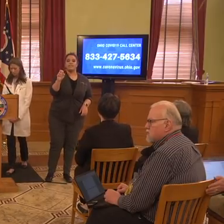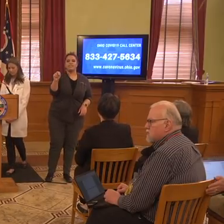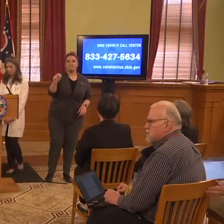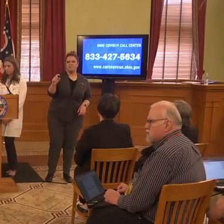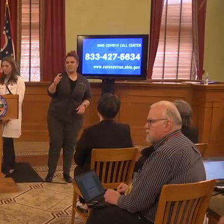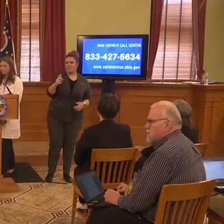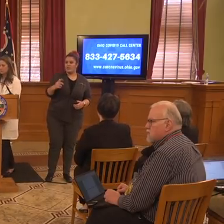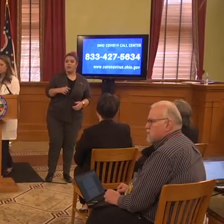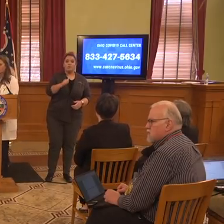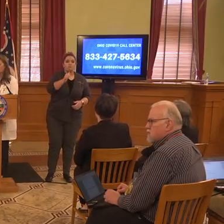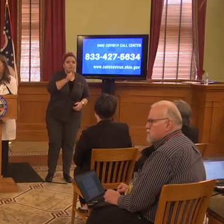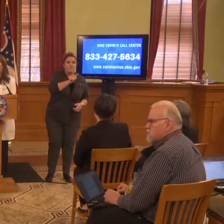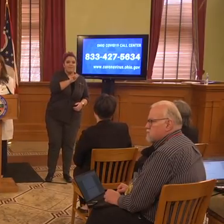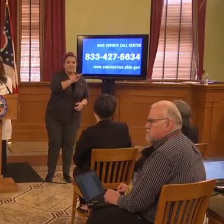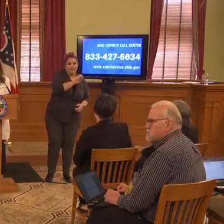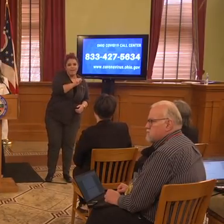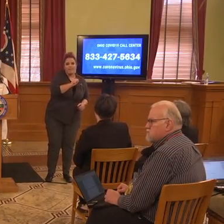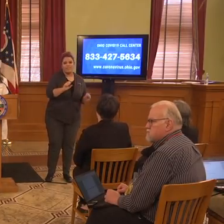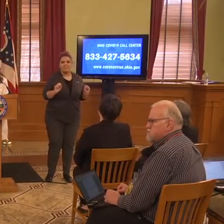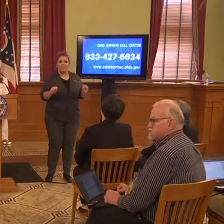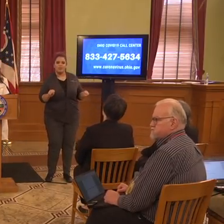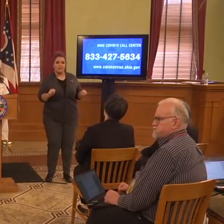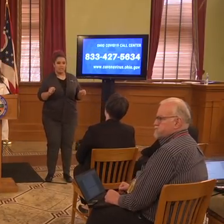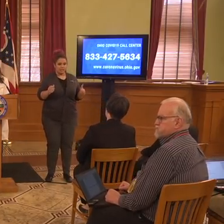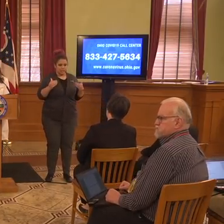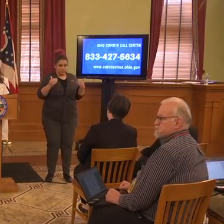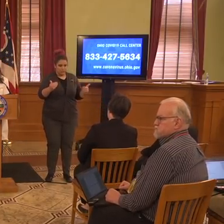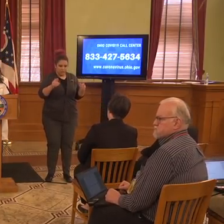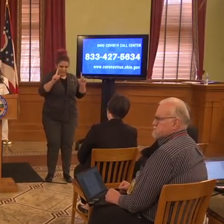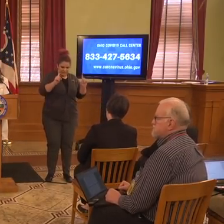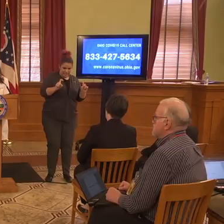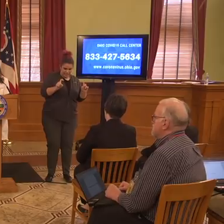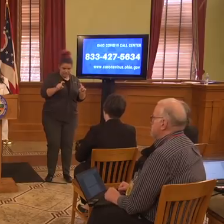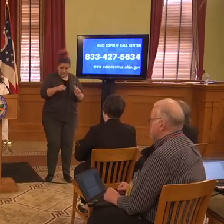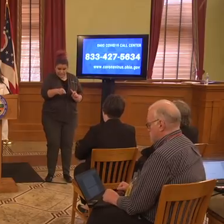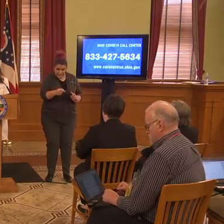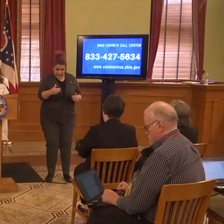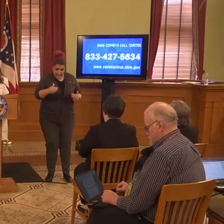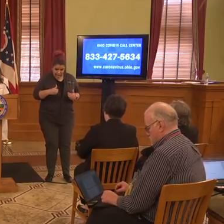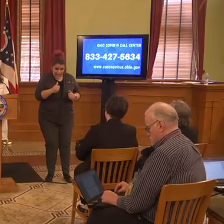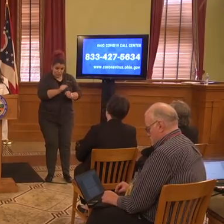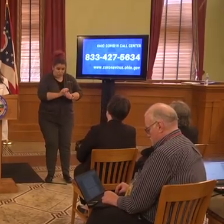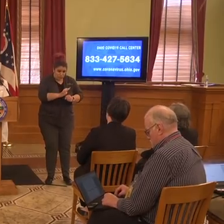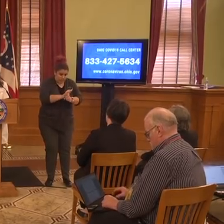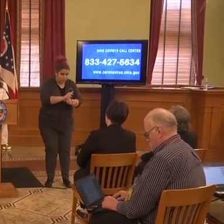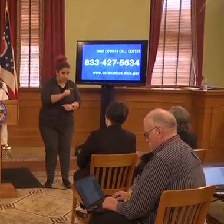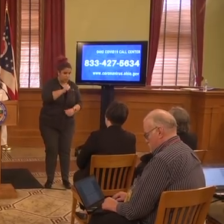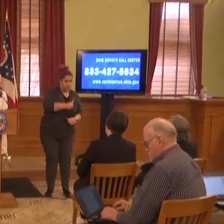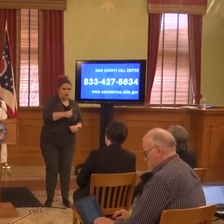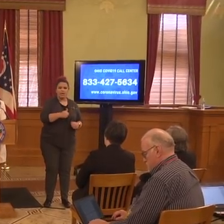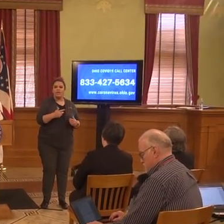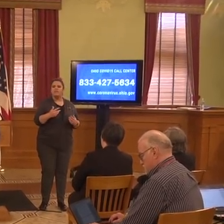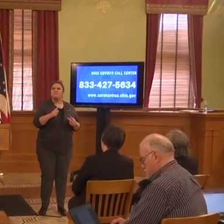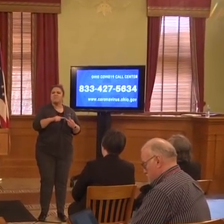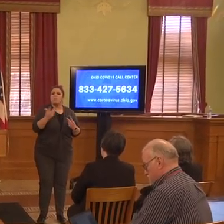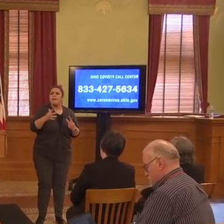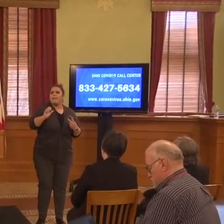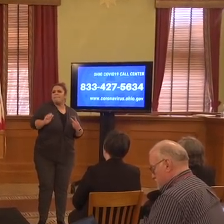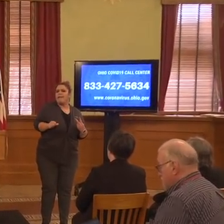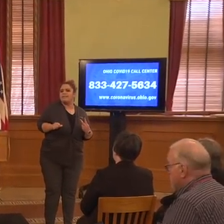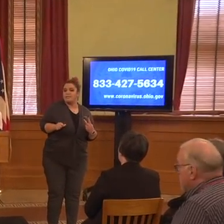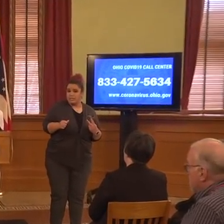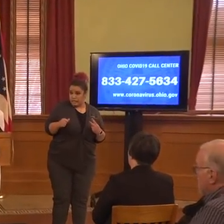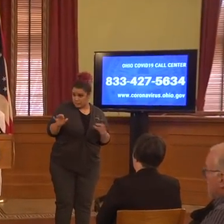status of private labs and their ability to test. Do you know how many tests they can get out, what their capacity is in the labs, et cetera? I would ask